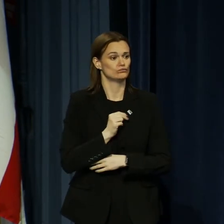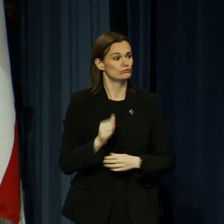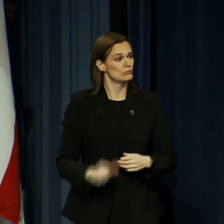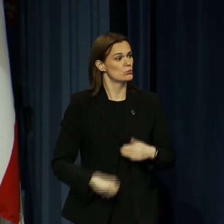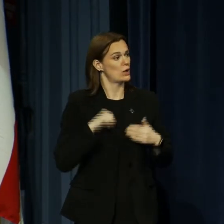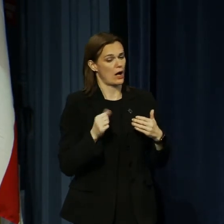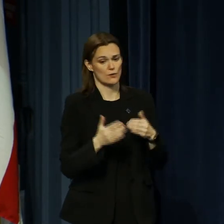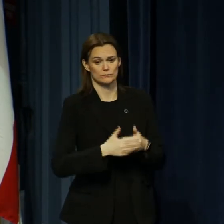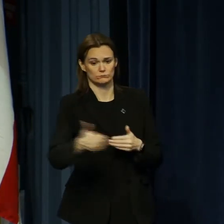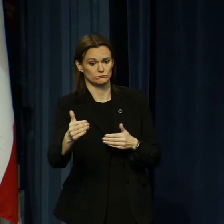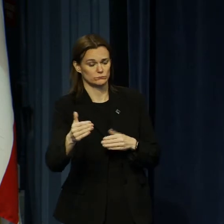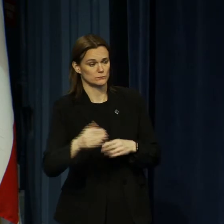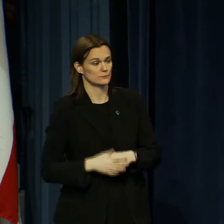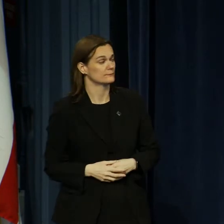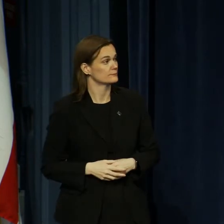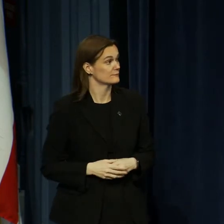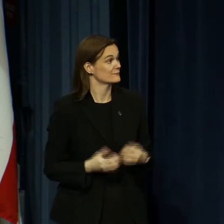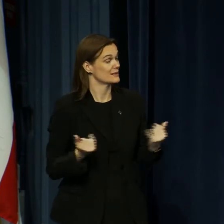Andrew Berrigan.